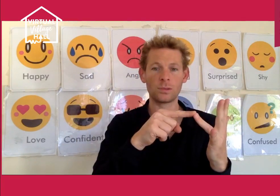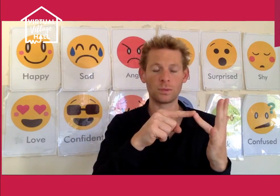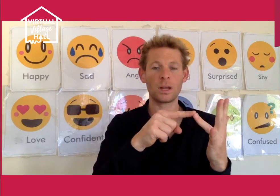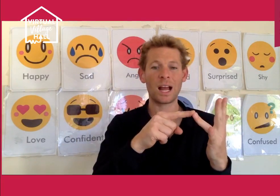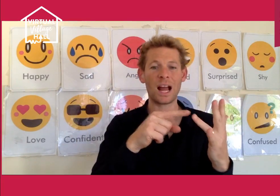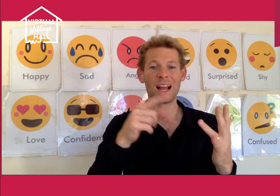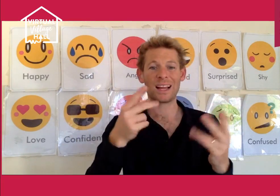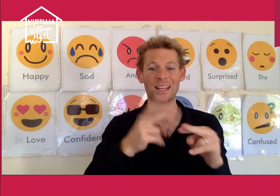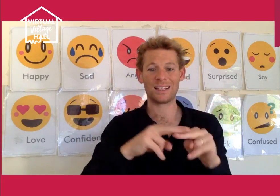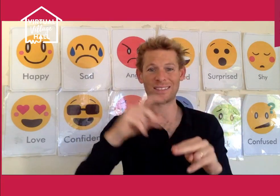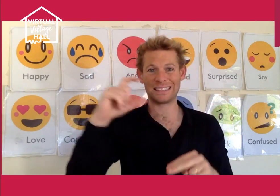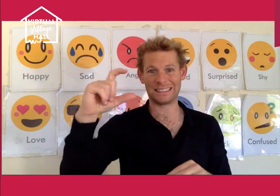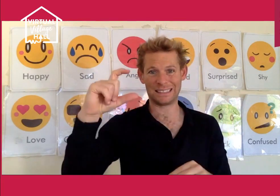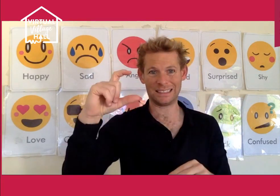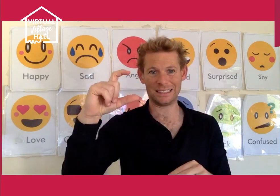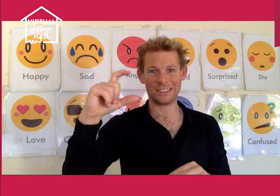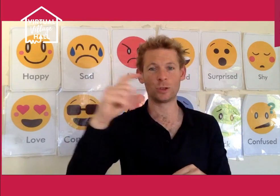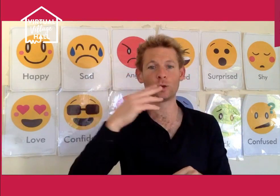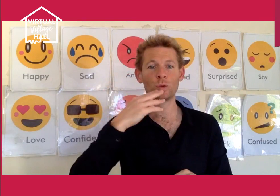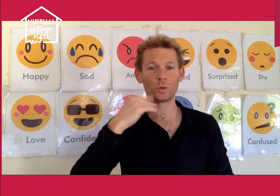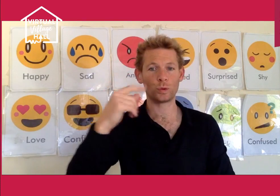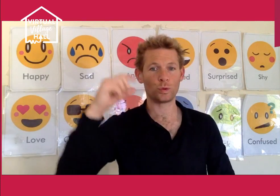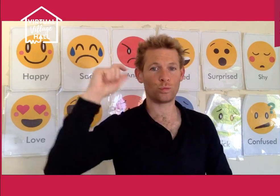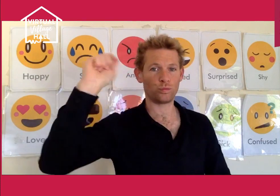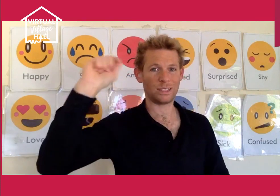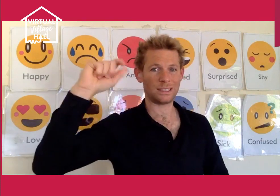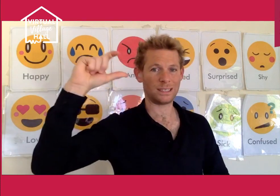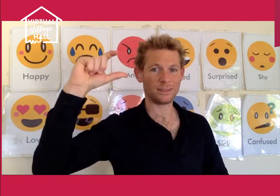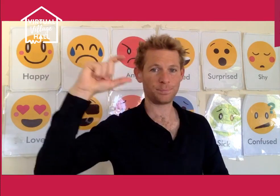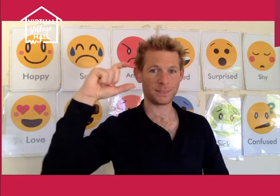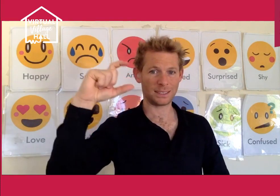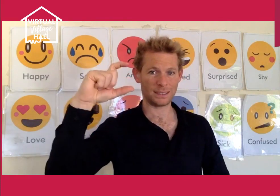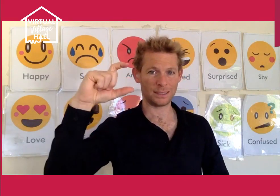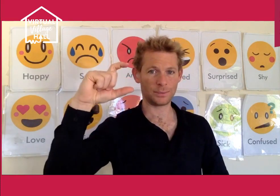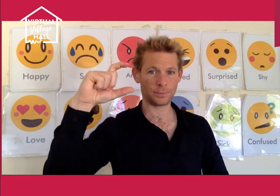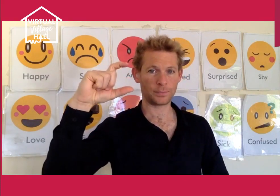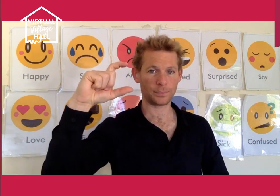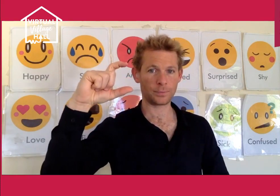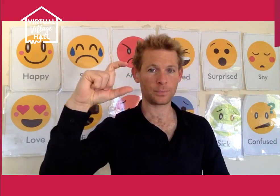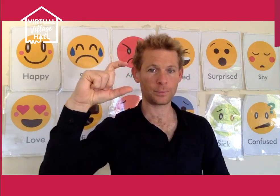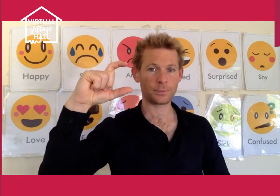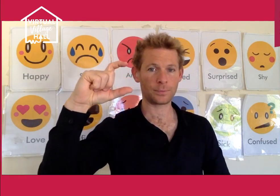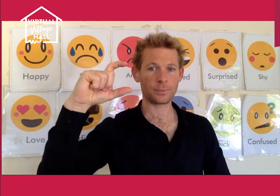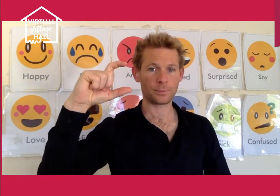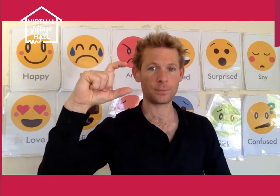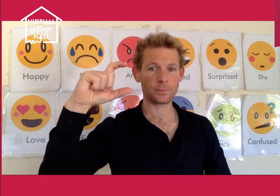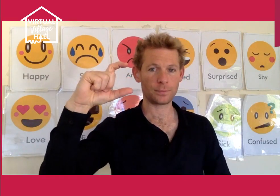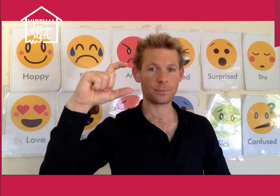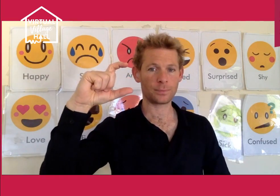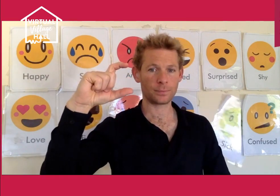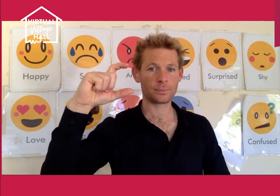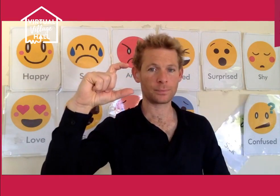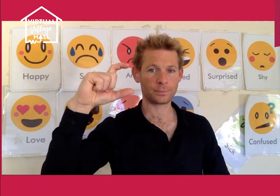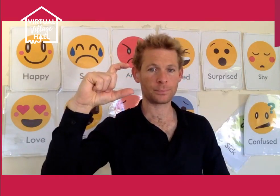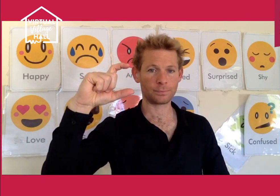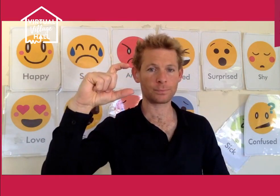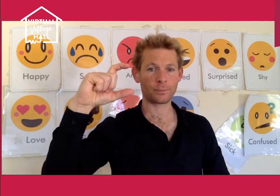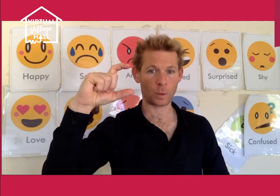O. And if it's C, so if it's only a one-handed, then you use your right hand. You use the hand you